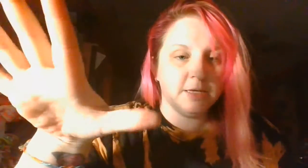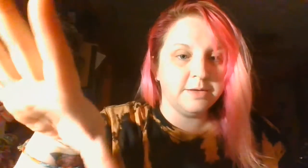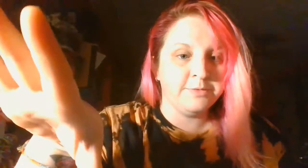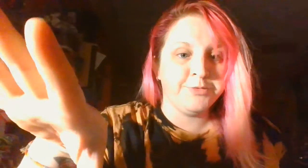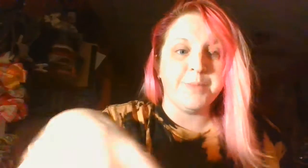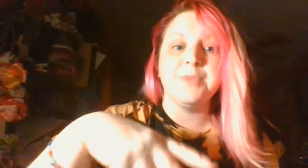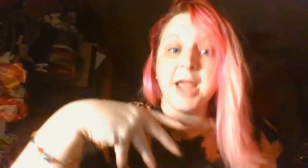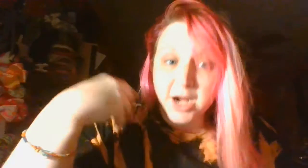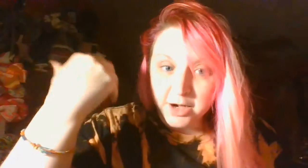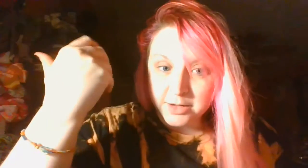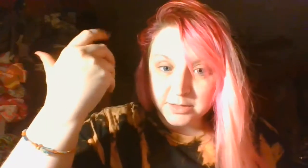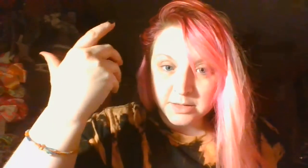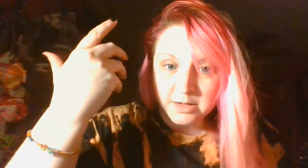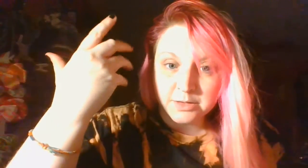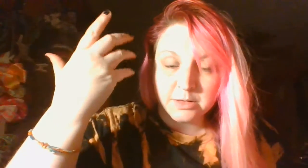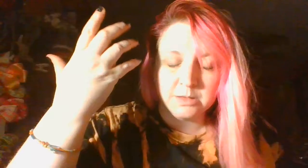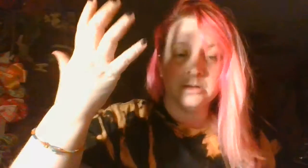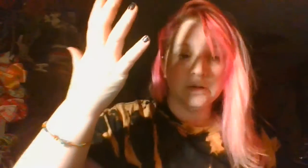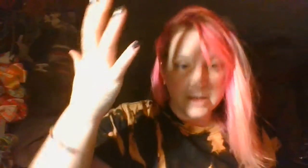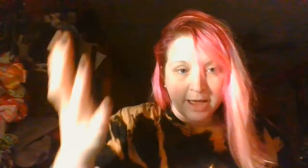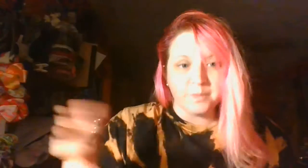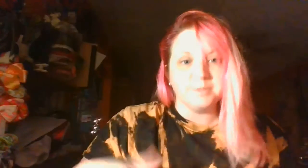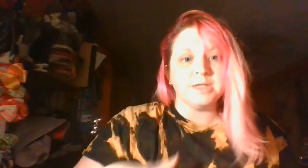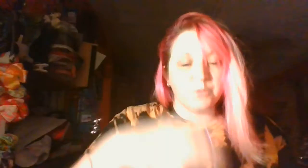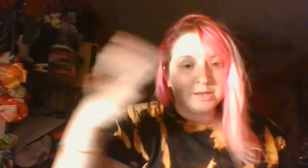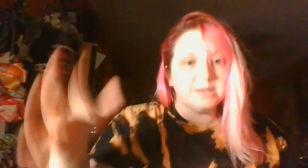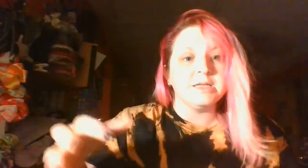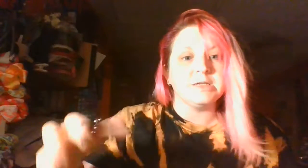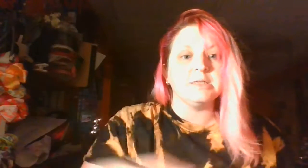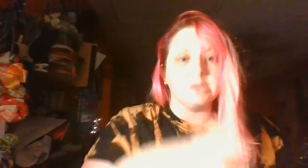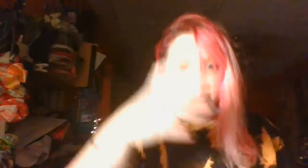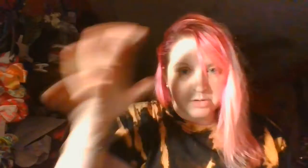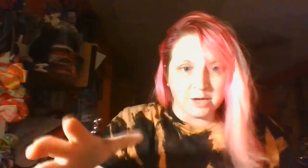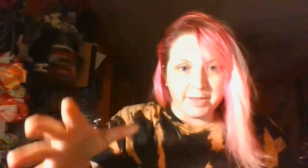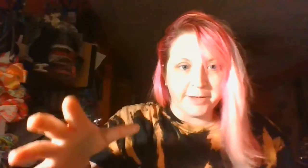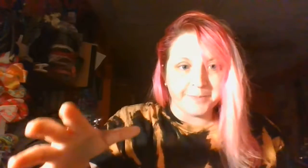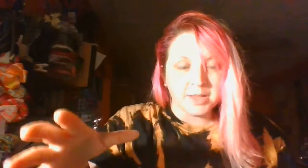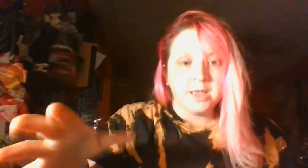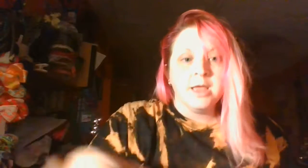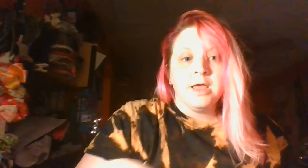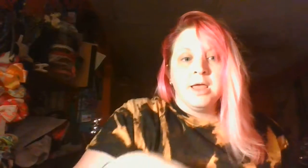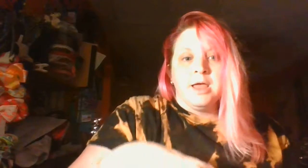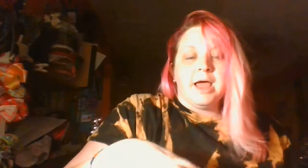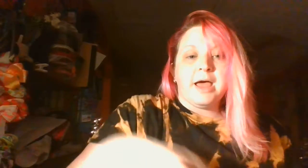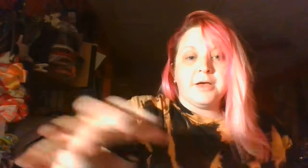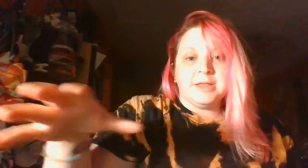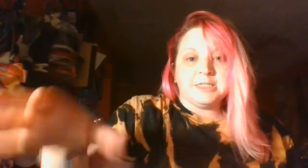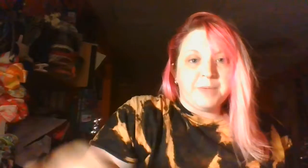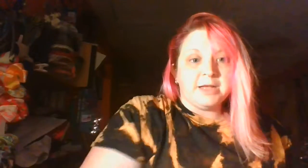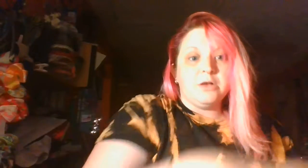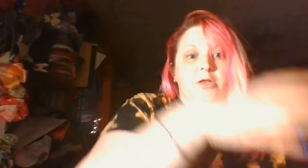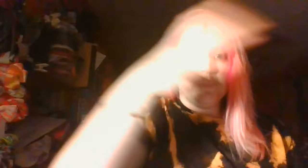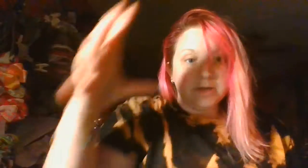then from there, the albums, and within this also you talk about how they span